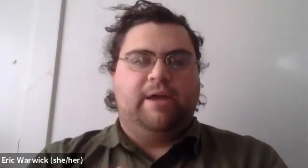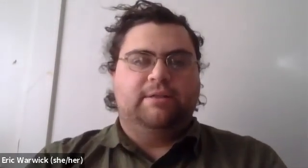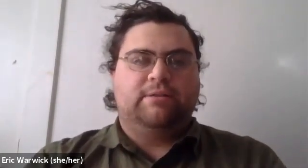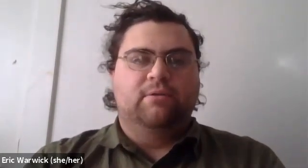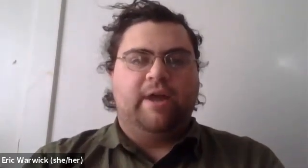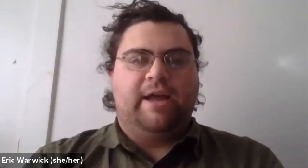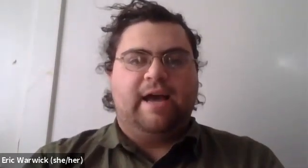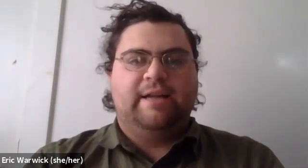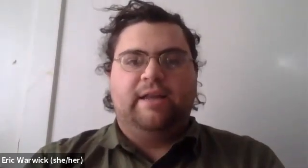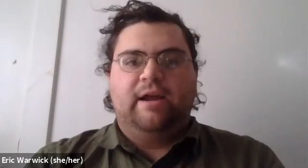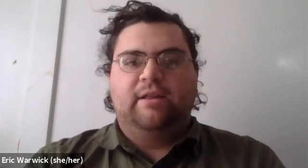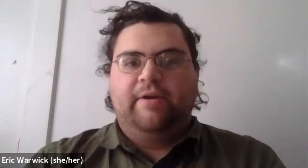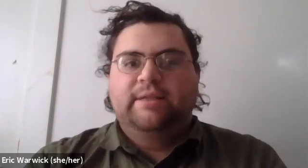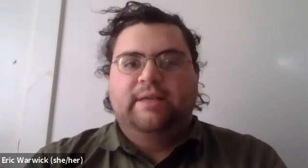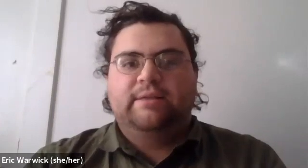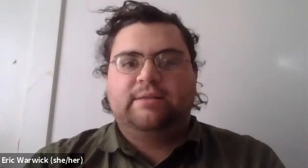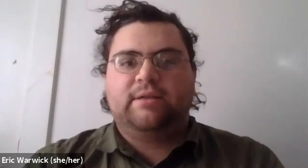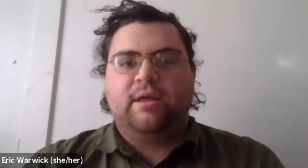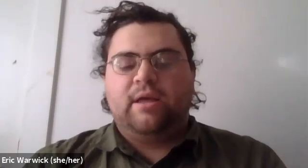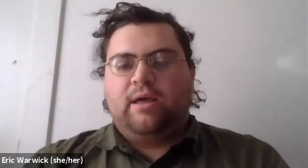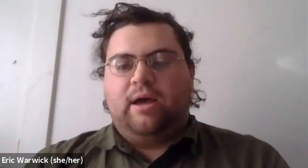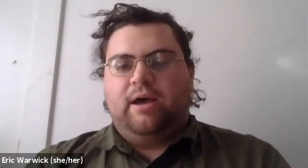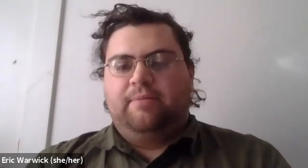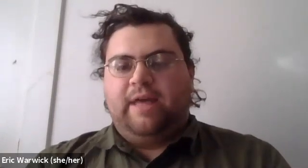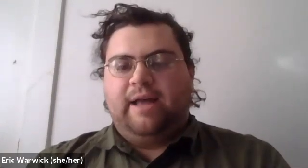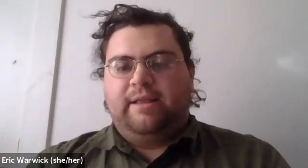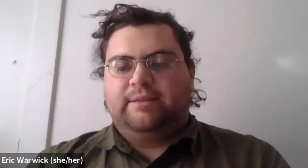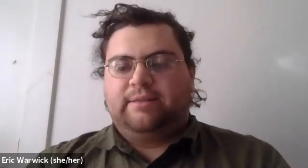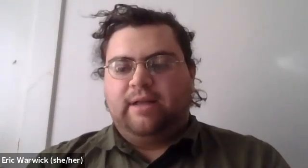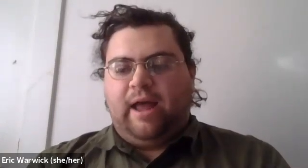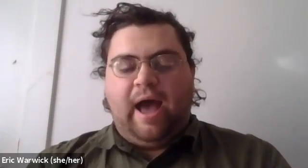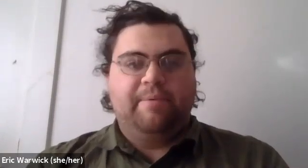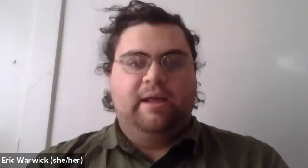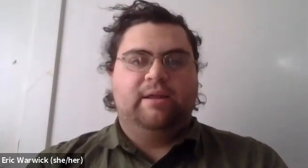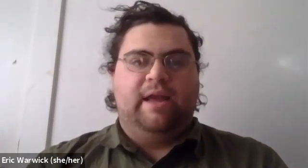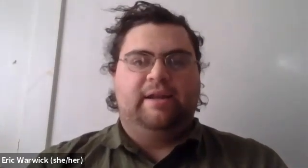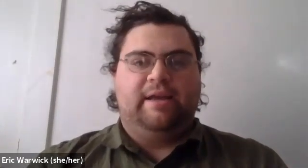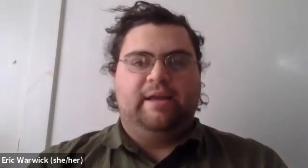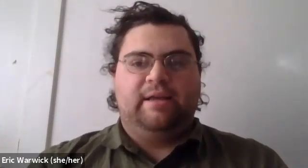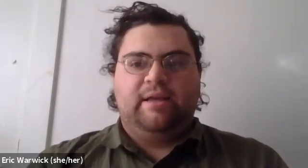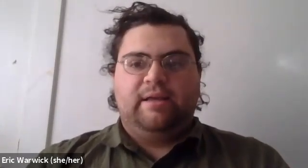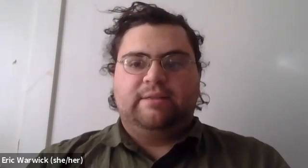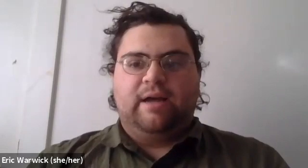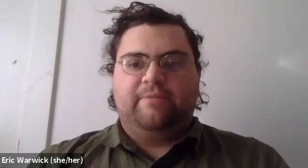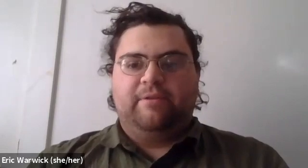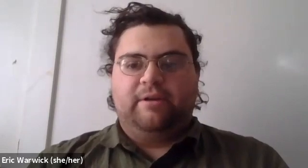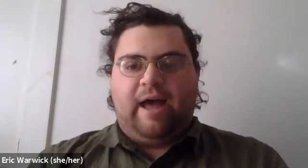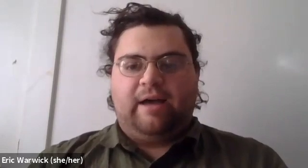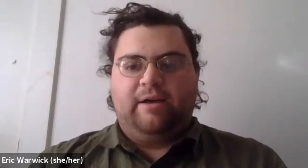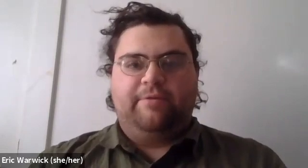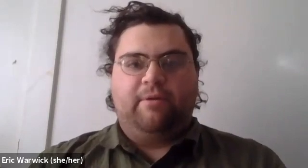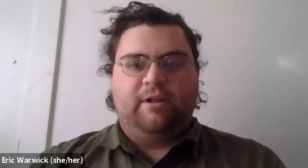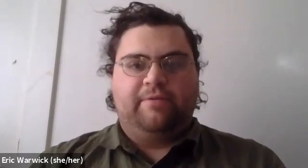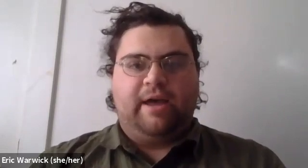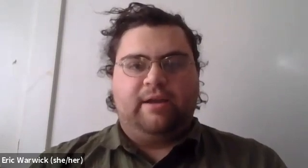majority non-white school, right? That is inherently racist. That needs to not happen, and it's not for a